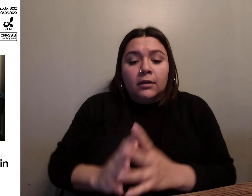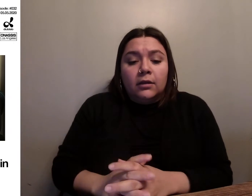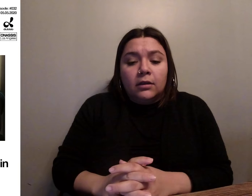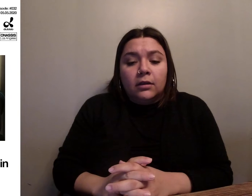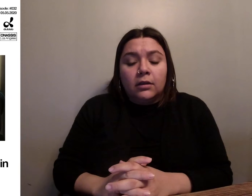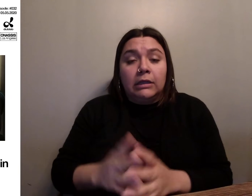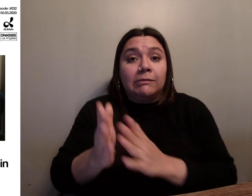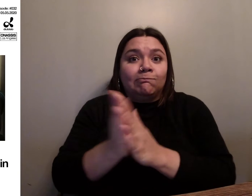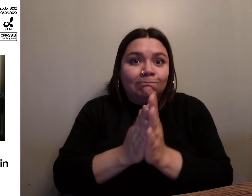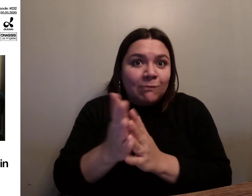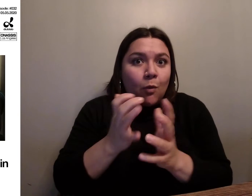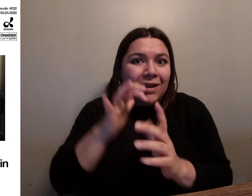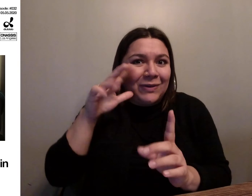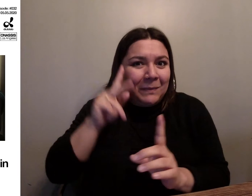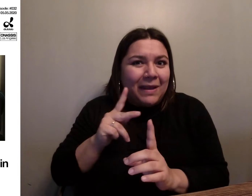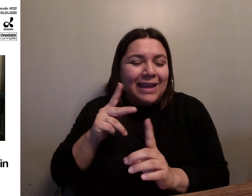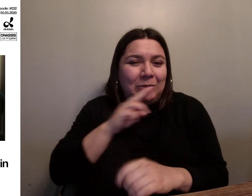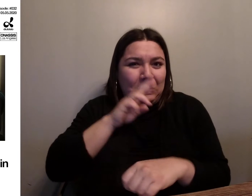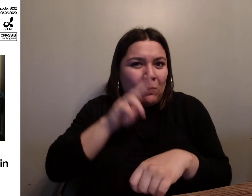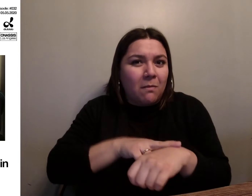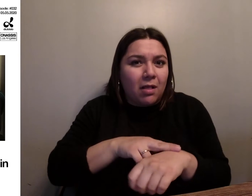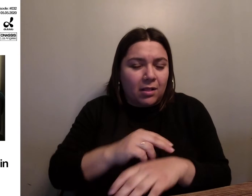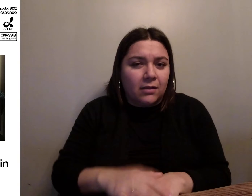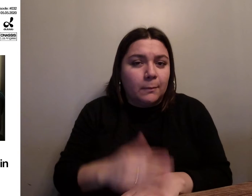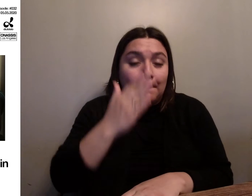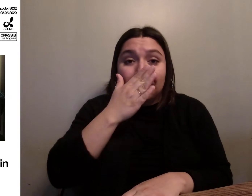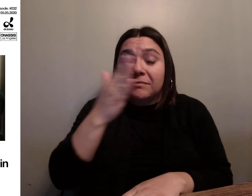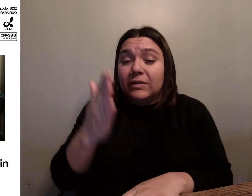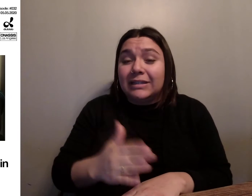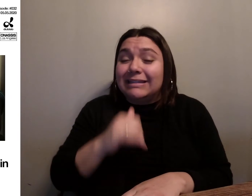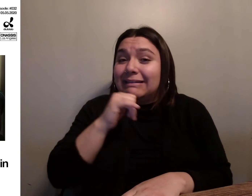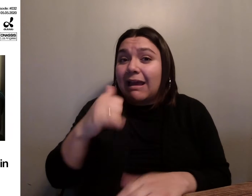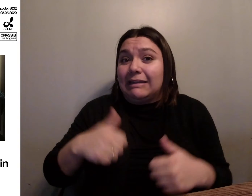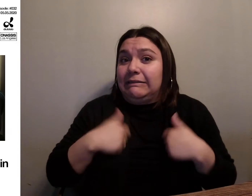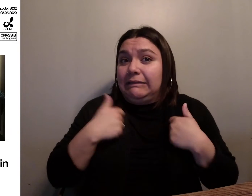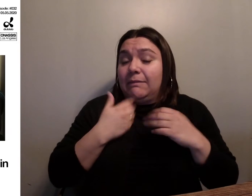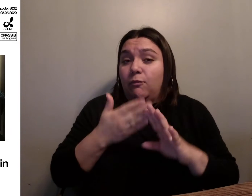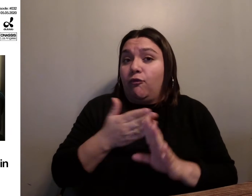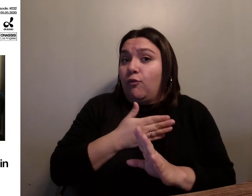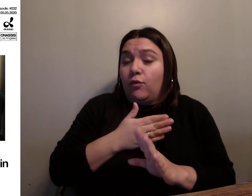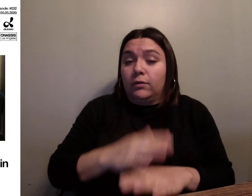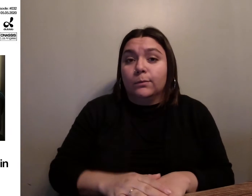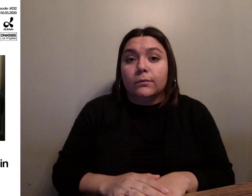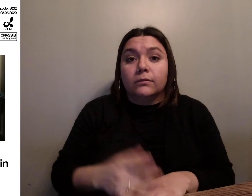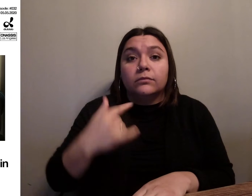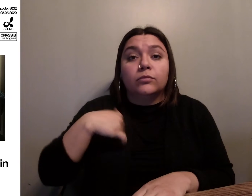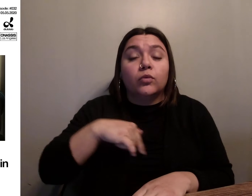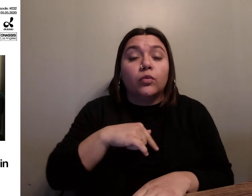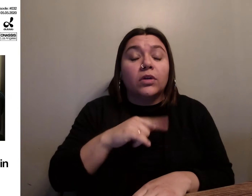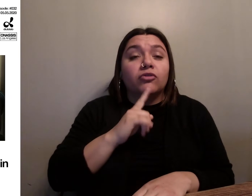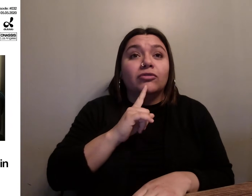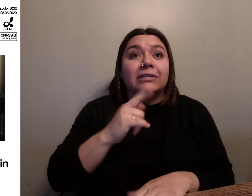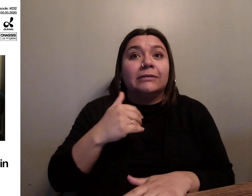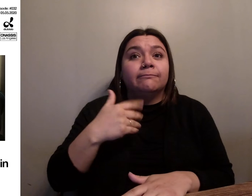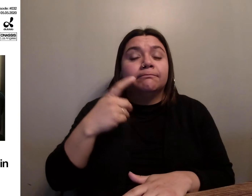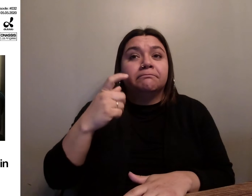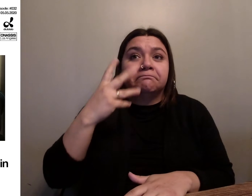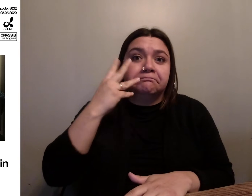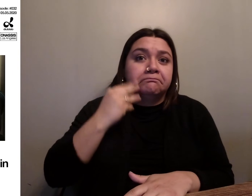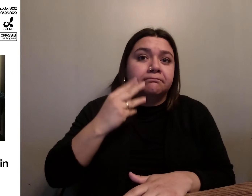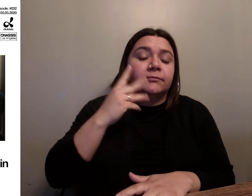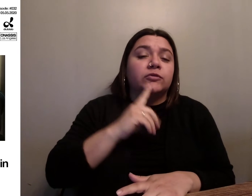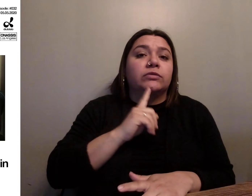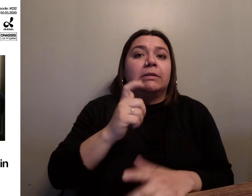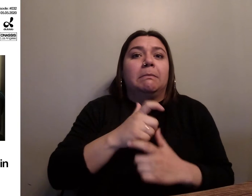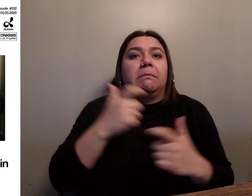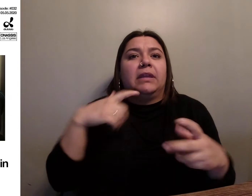existed, we're faced with extraordinary contradictions. We look around us